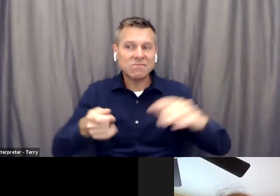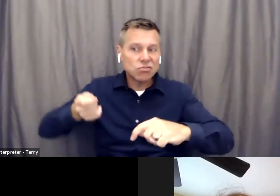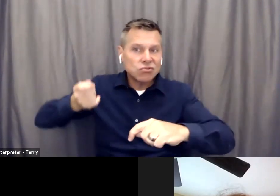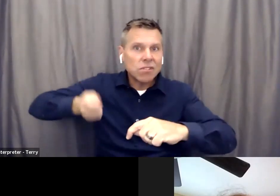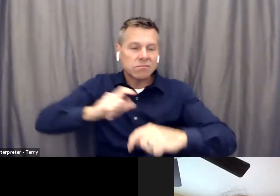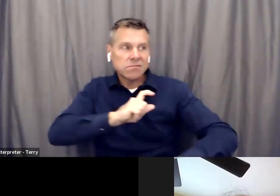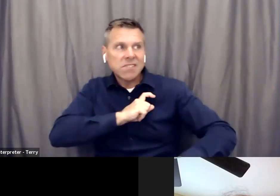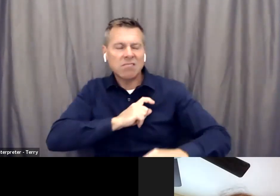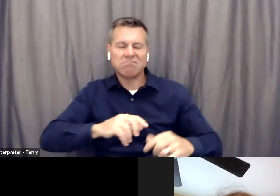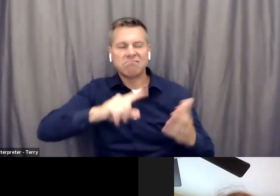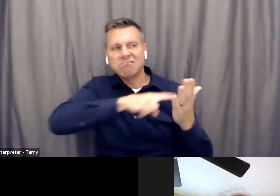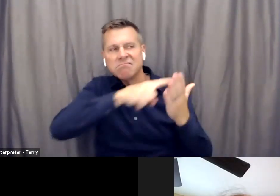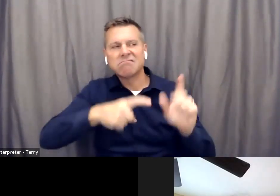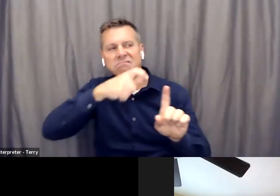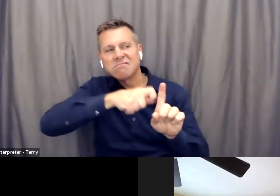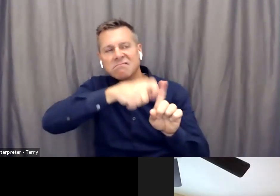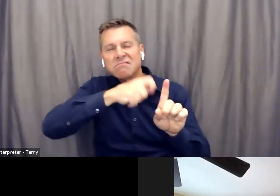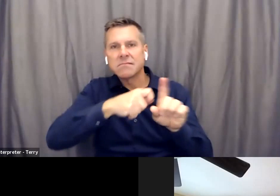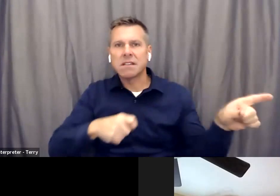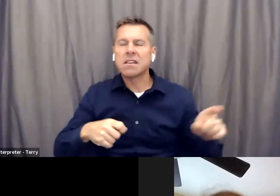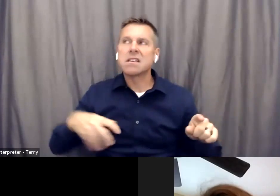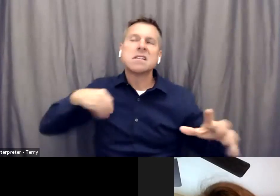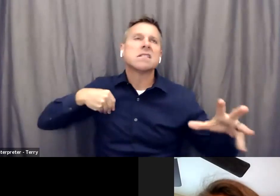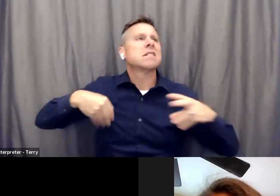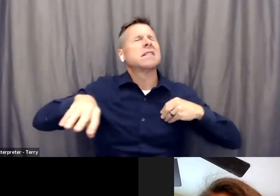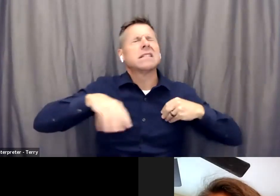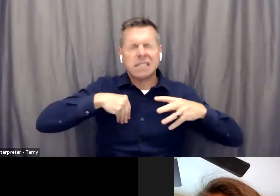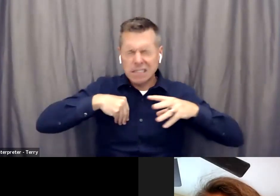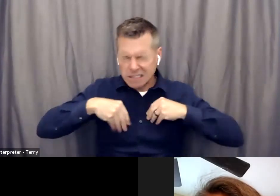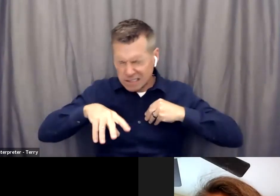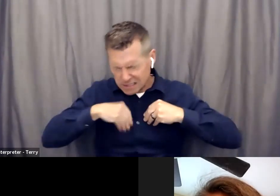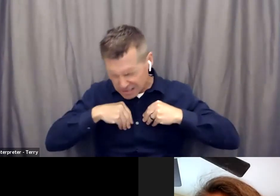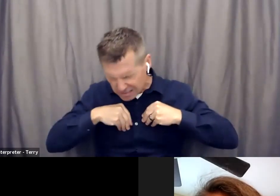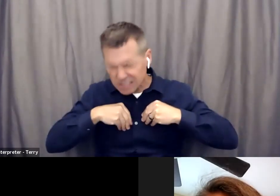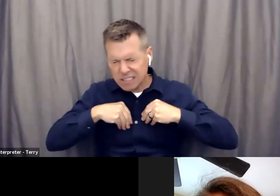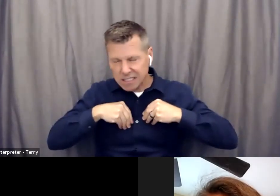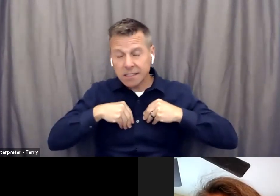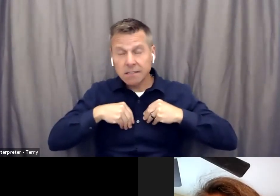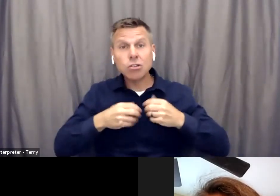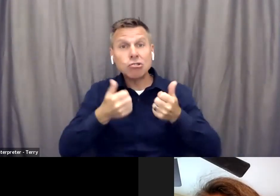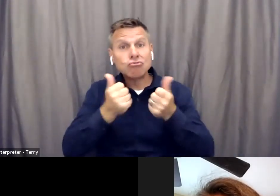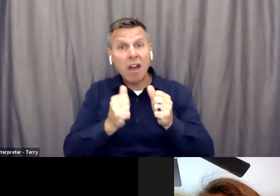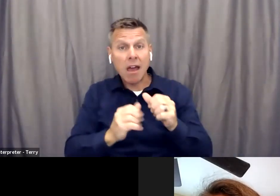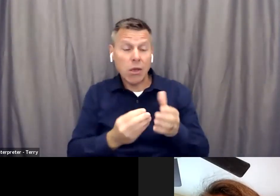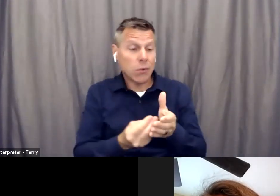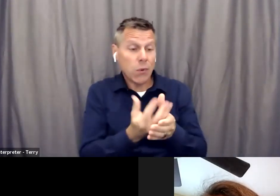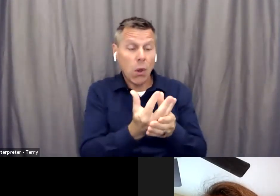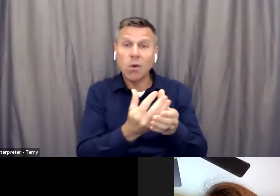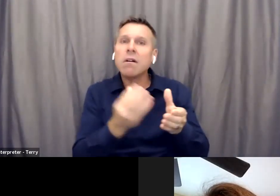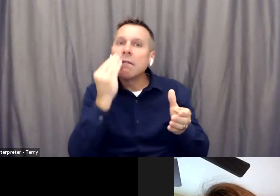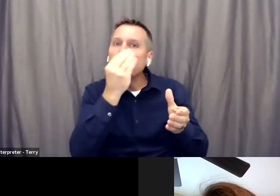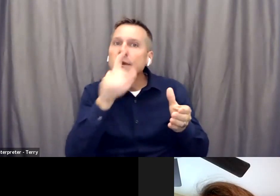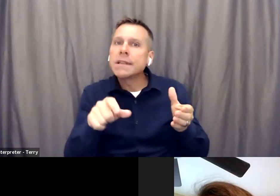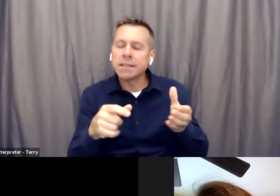when they try to grow, right, because they need soil and water and nutrients